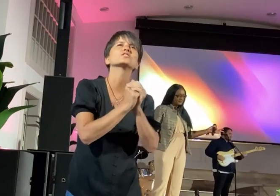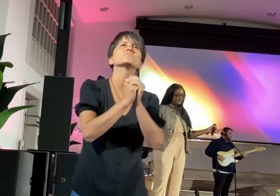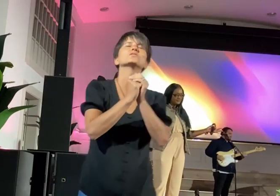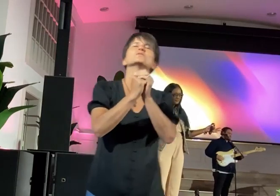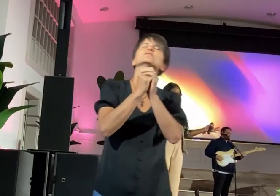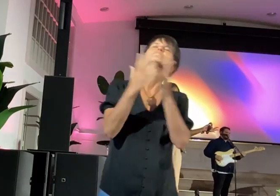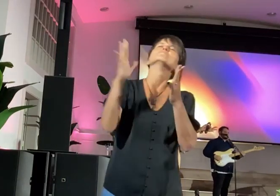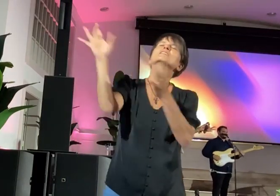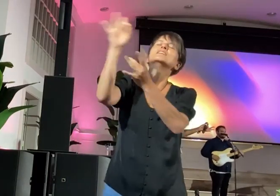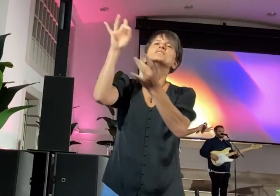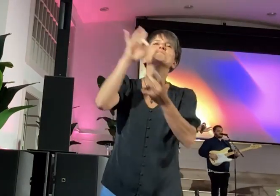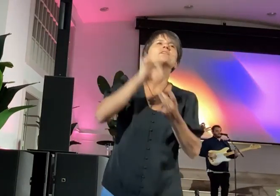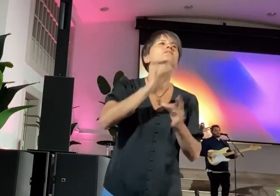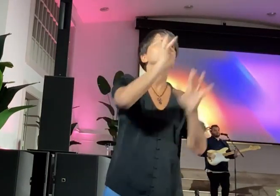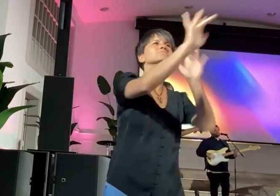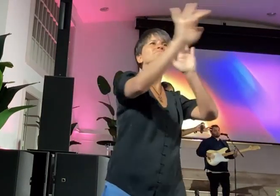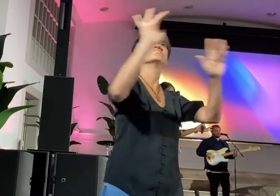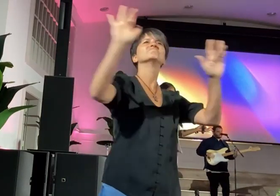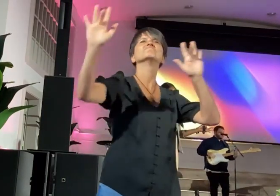your spirit, Lord.